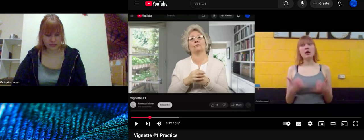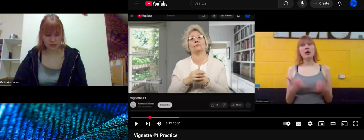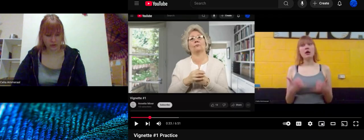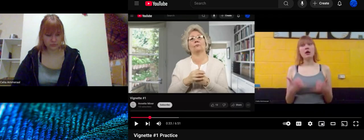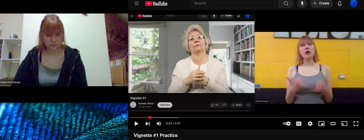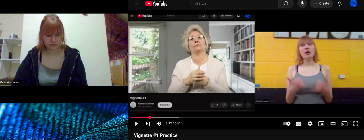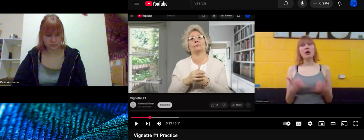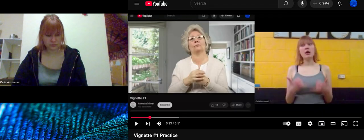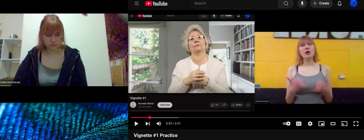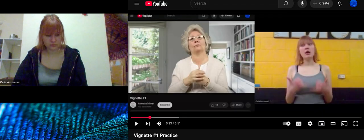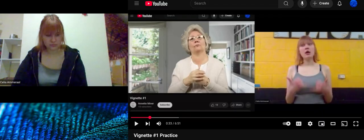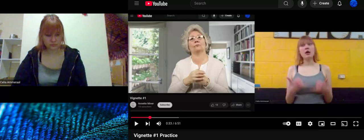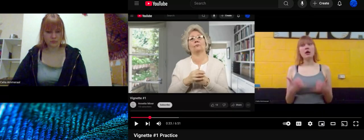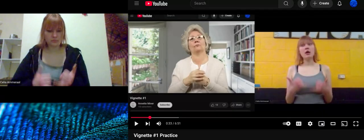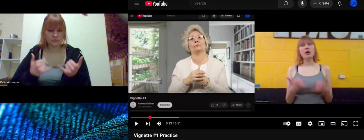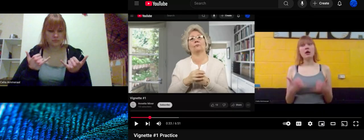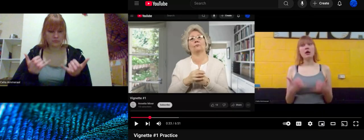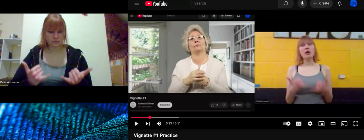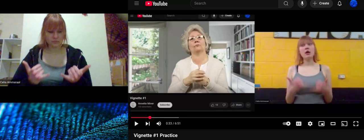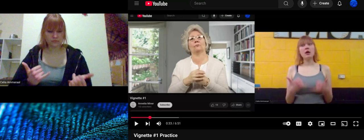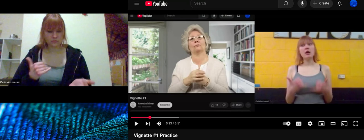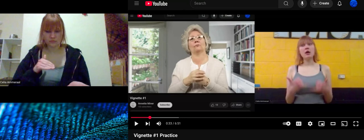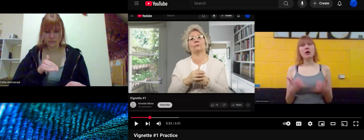I think so.